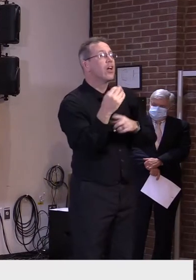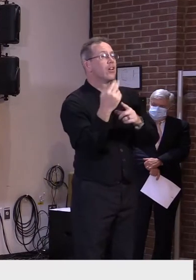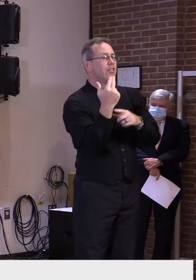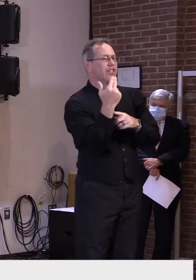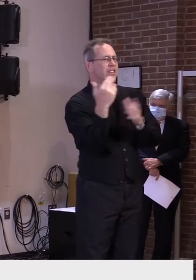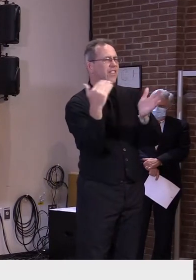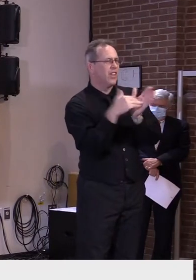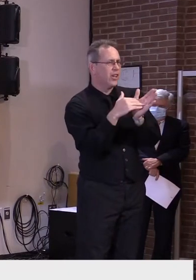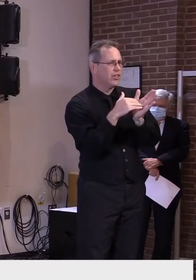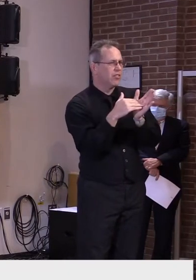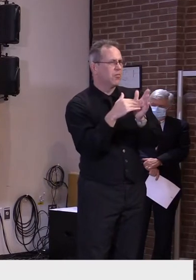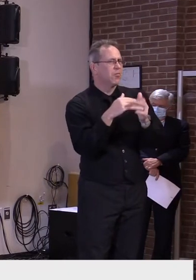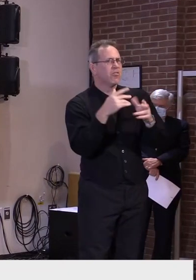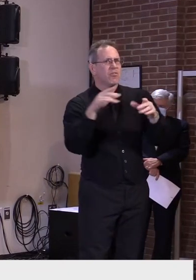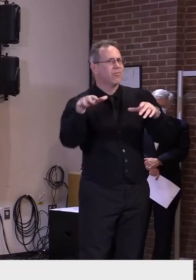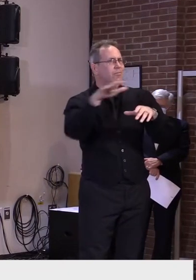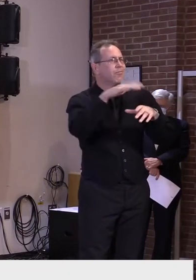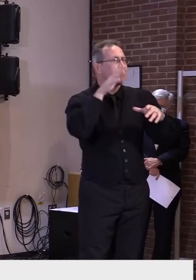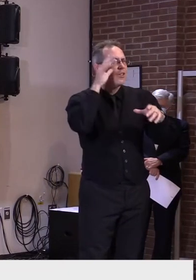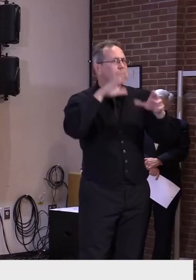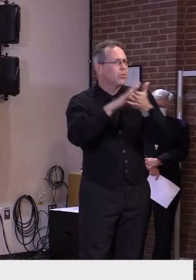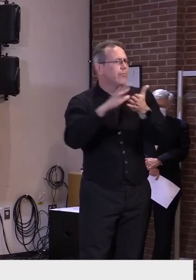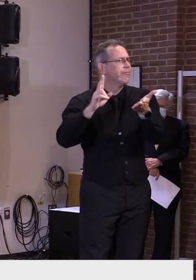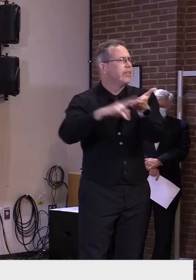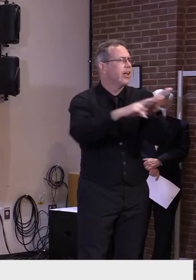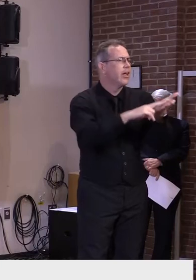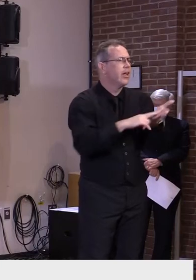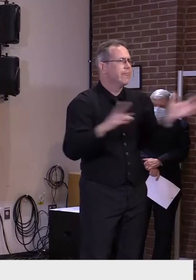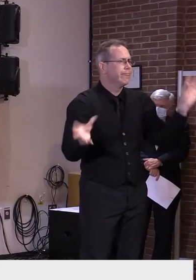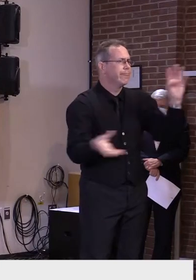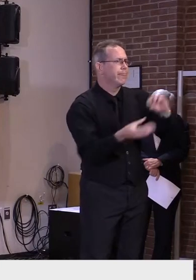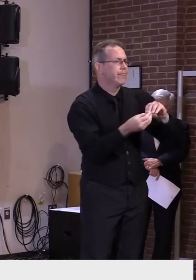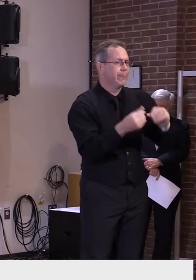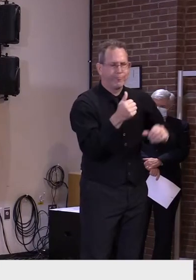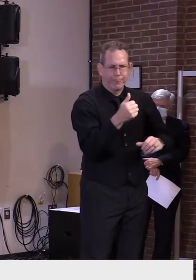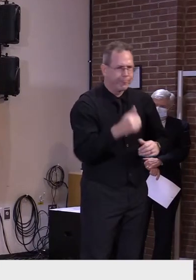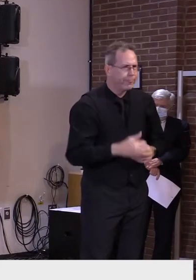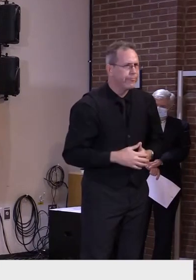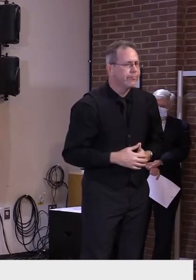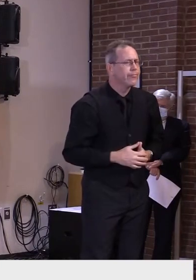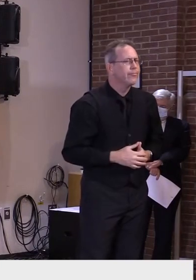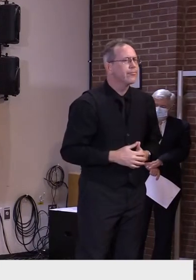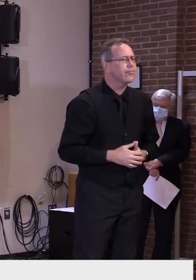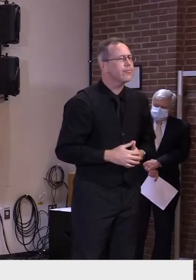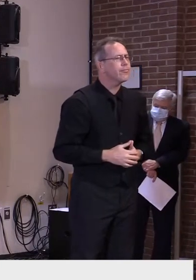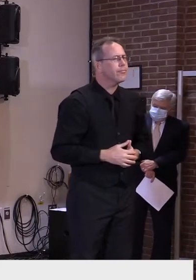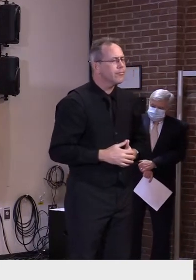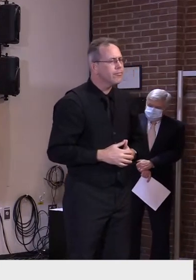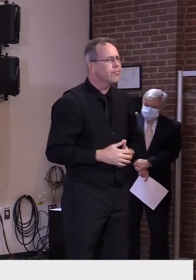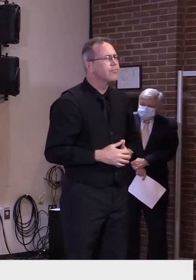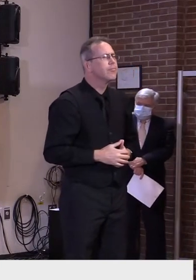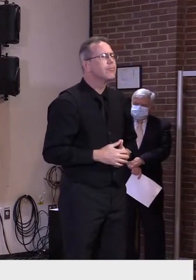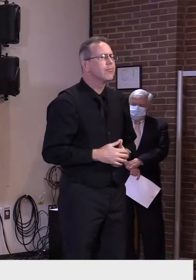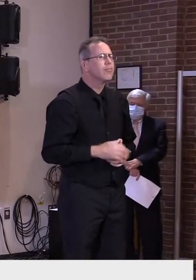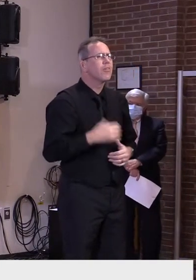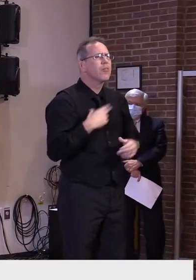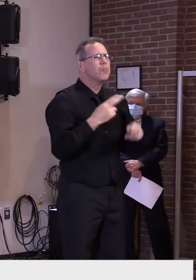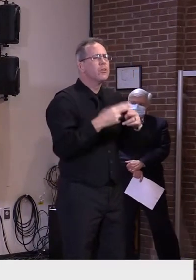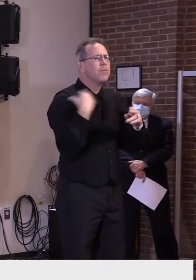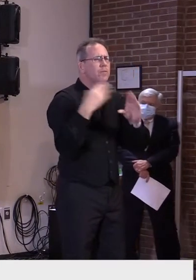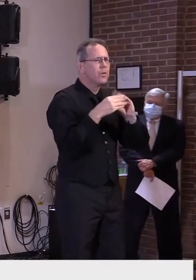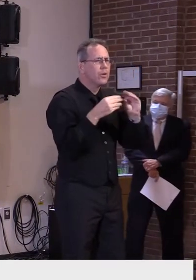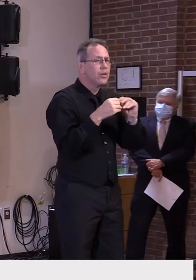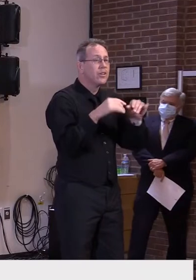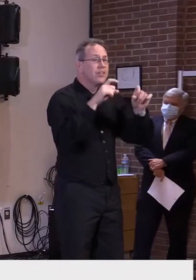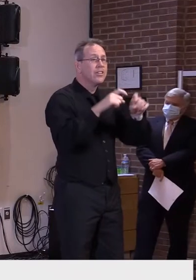system. As we observed earlier in the rollout of Test to Stay, one of the key challenges in implementing it is logistical aspects, and